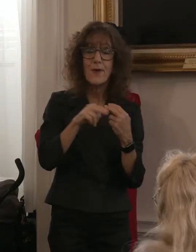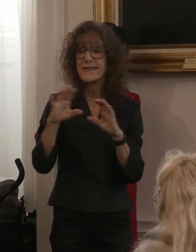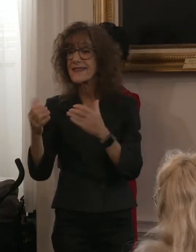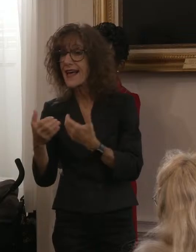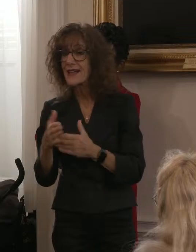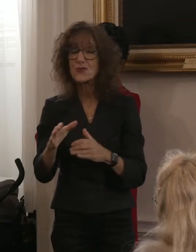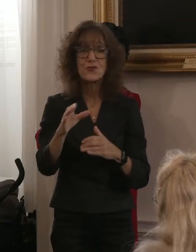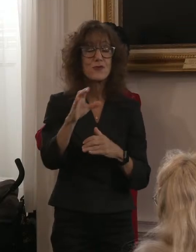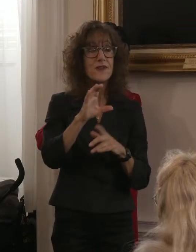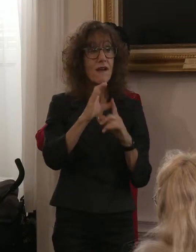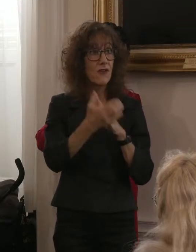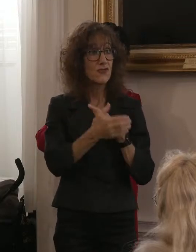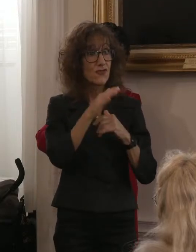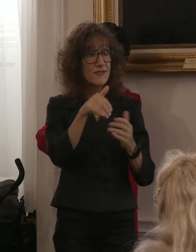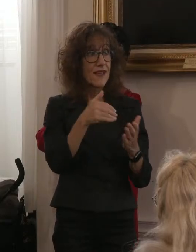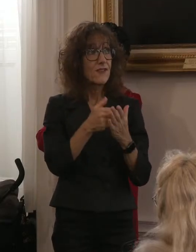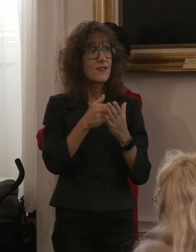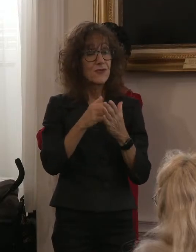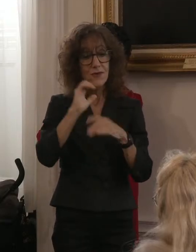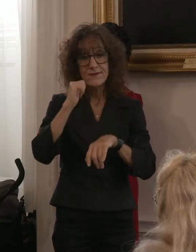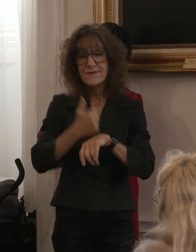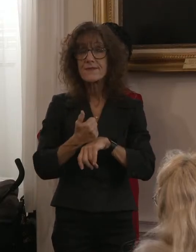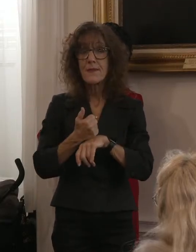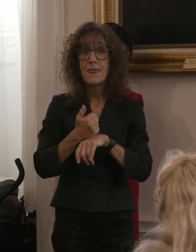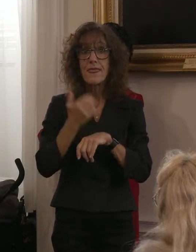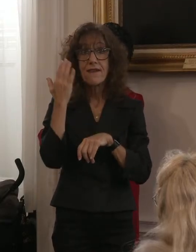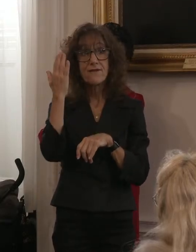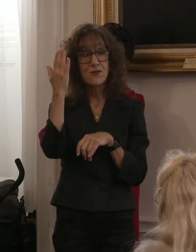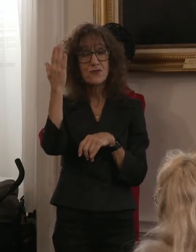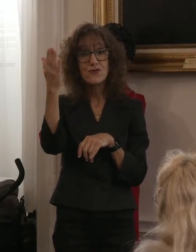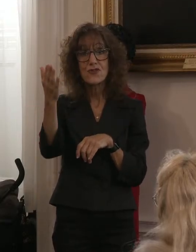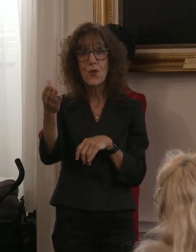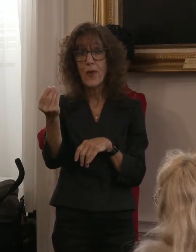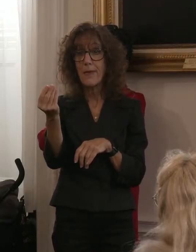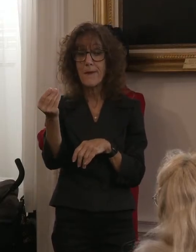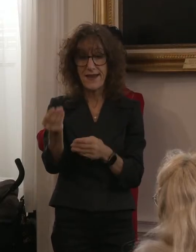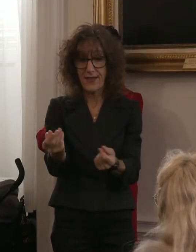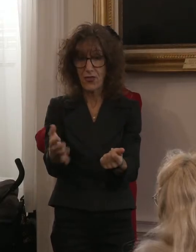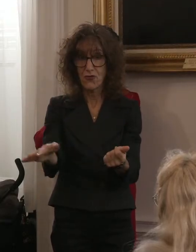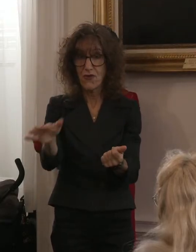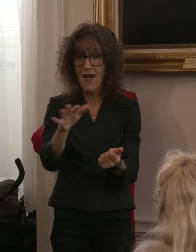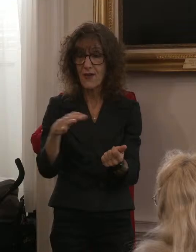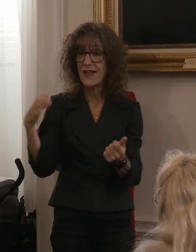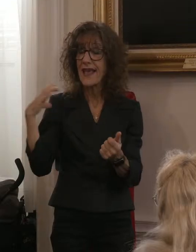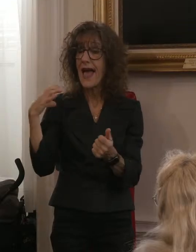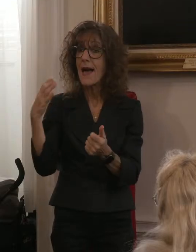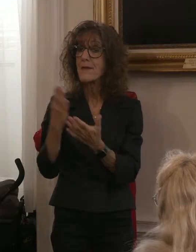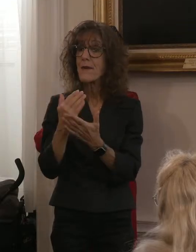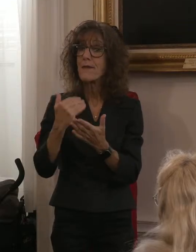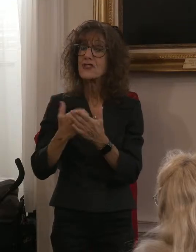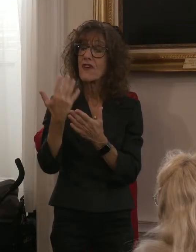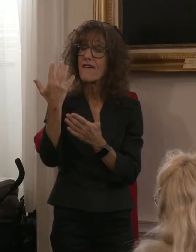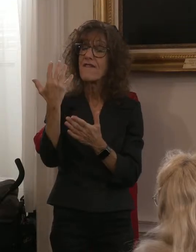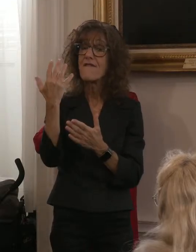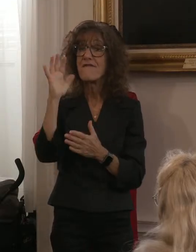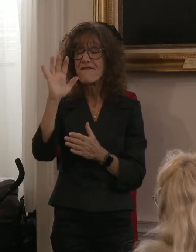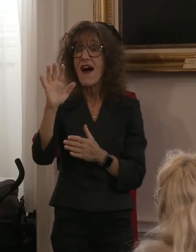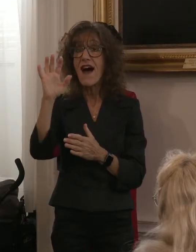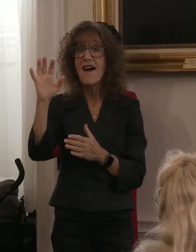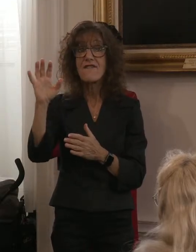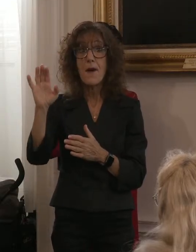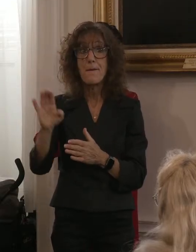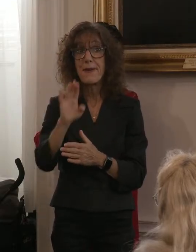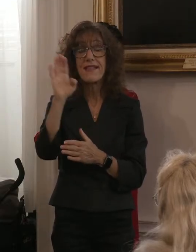we are laying the foundation for Maryland's futures with dollars in the ground. Our capital budget tops $5 billion, which is an investment